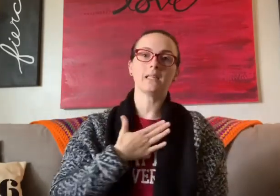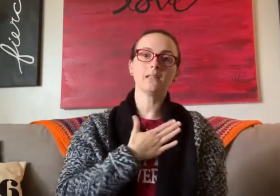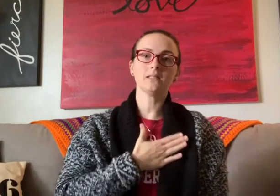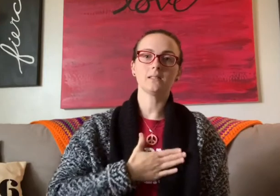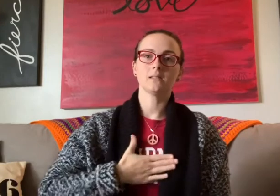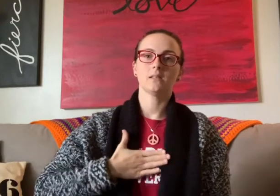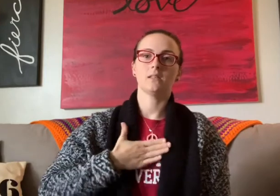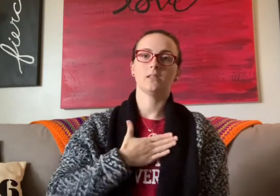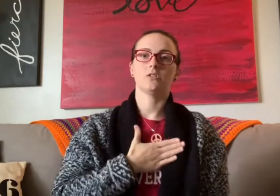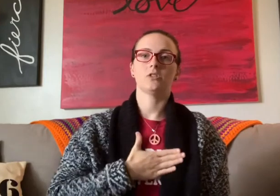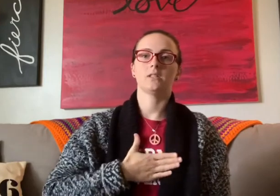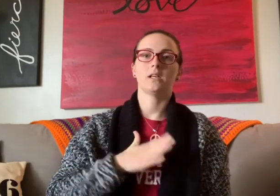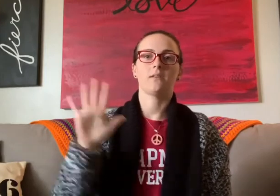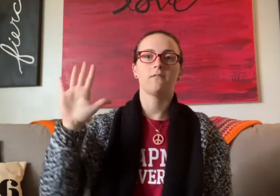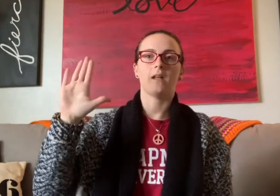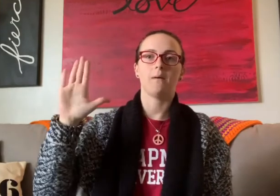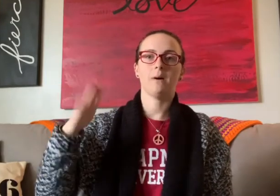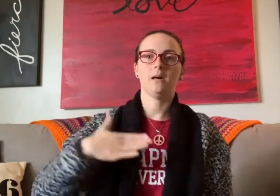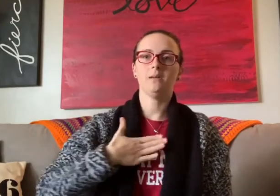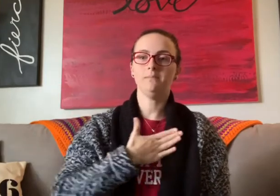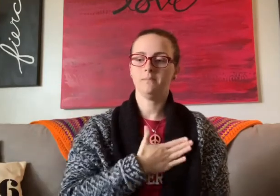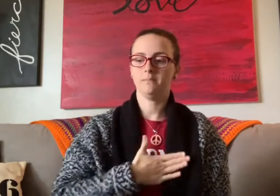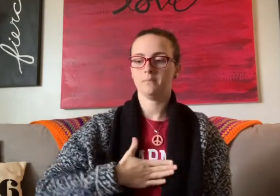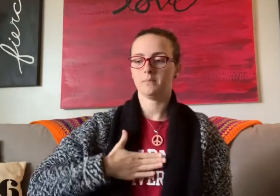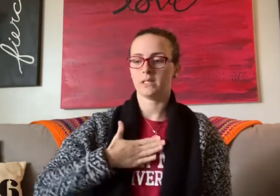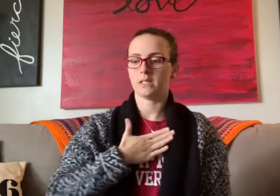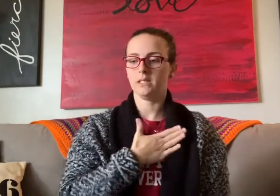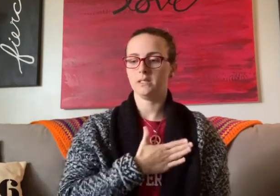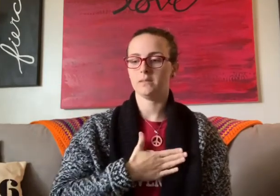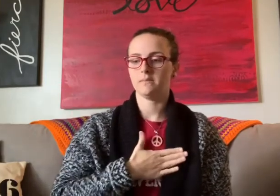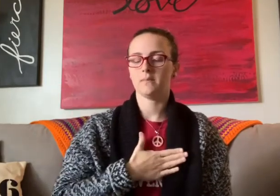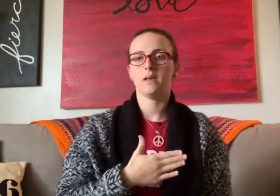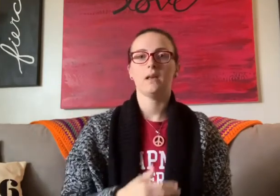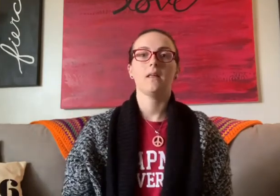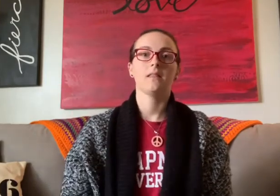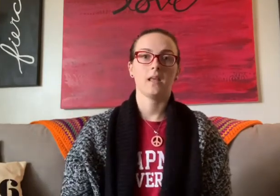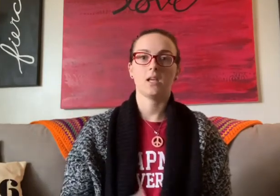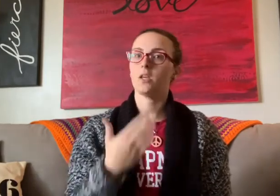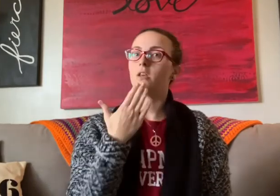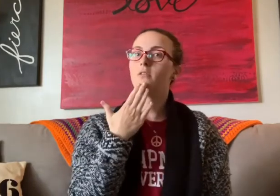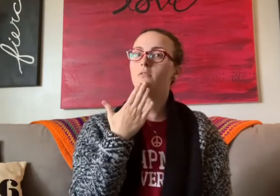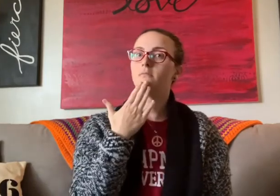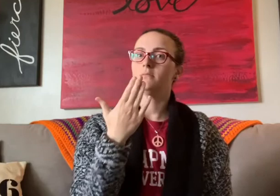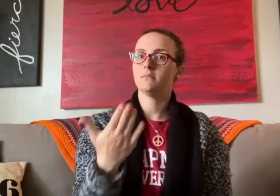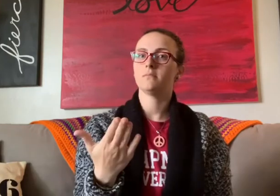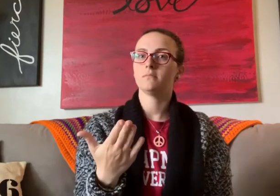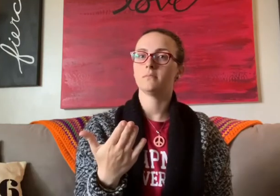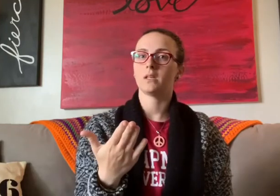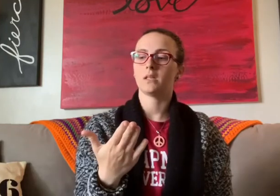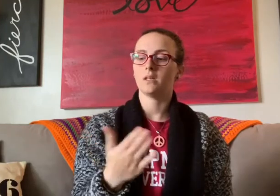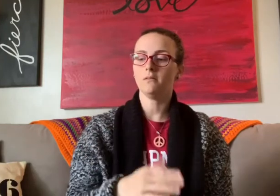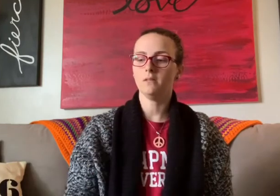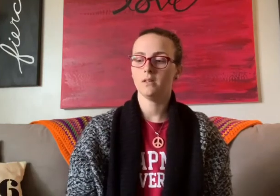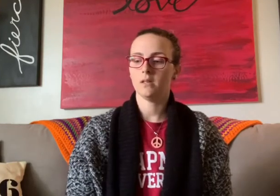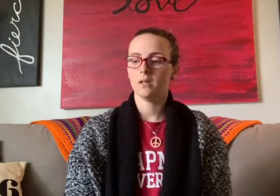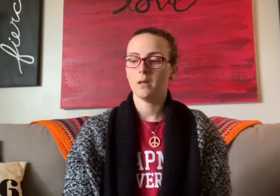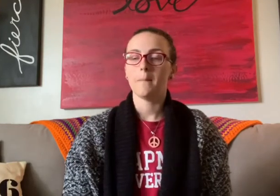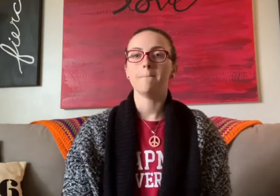Please is just a flat palm. Please. Thank you. Thank you.